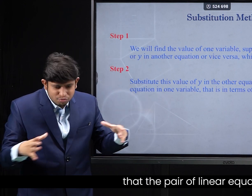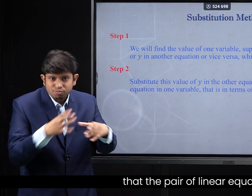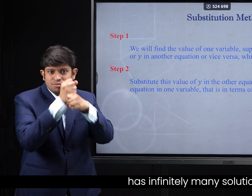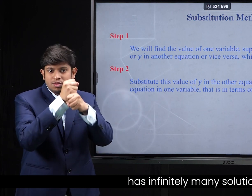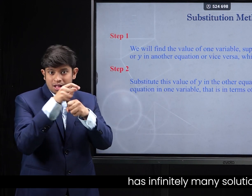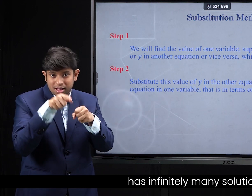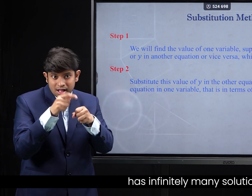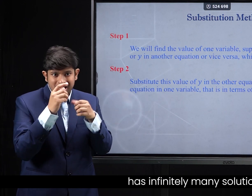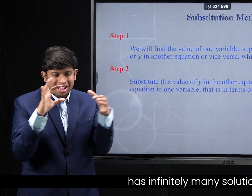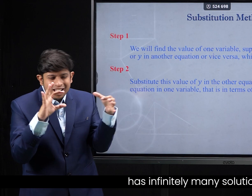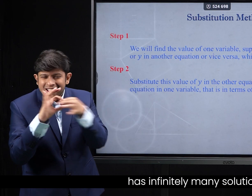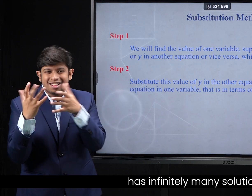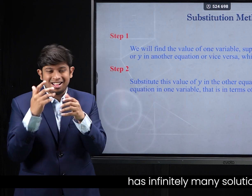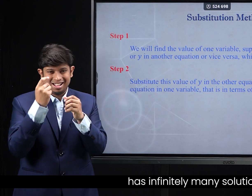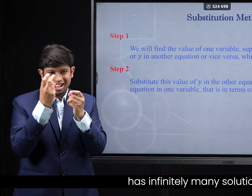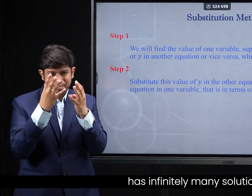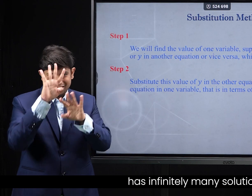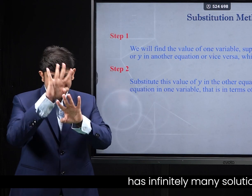equations has infinitely many solutions.